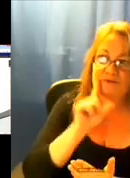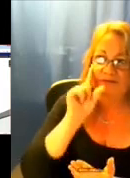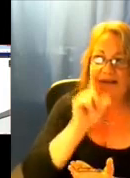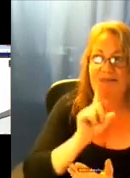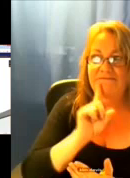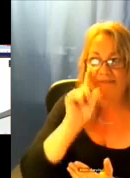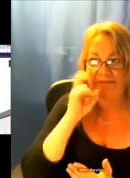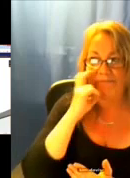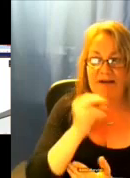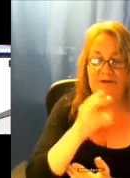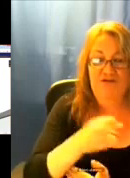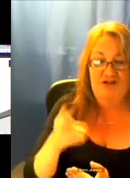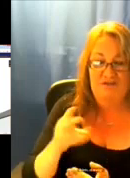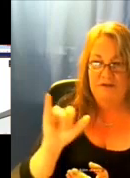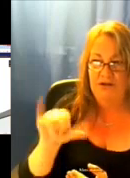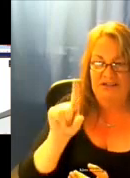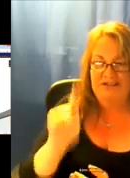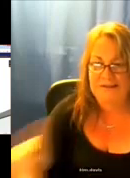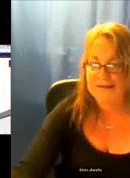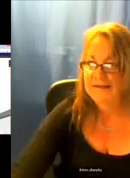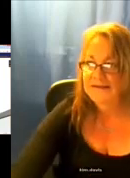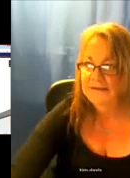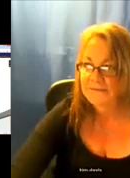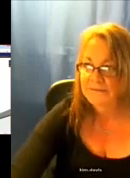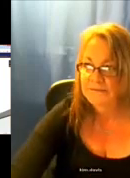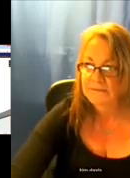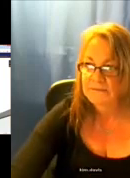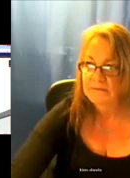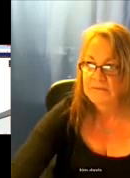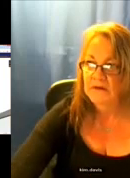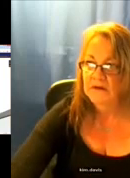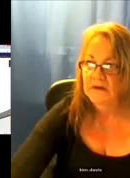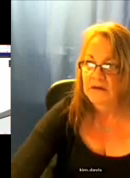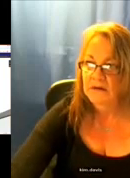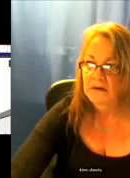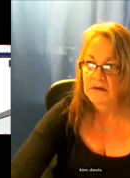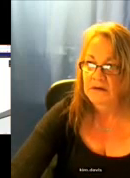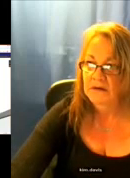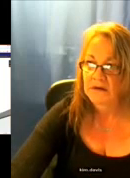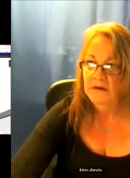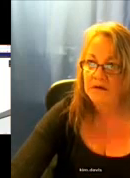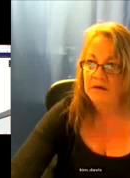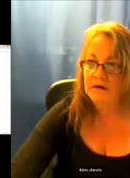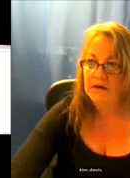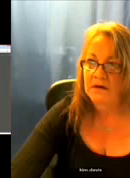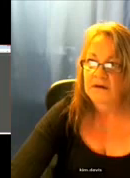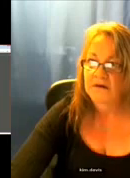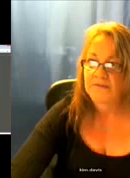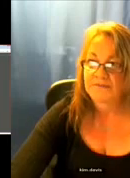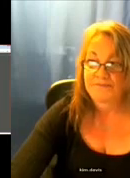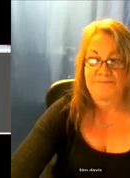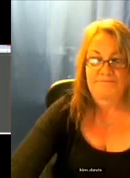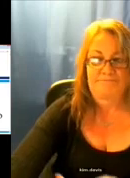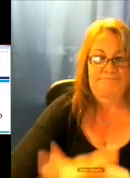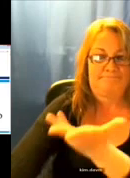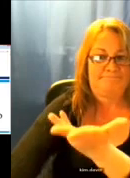Handbook for Nebraskans who are deaf, blind, and hard of hearing. Click on that.